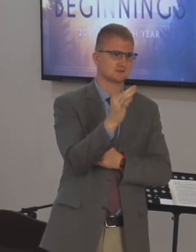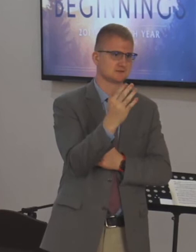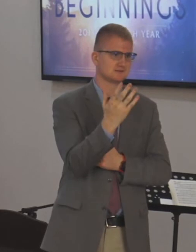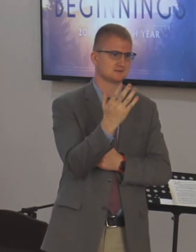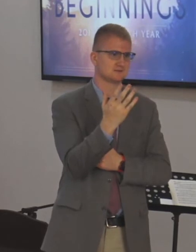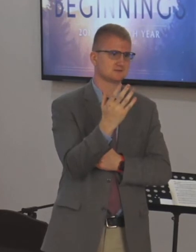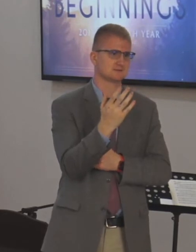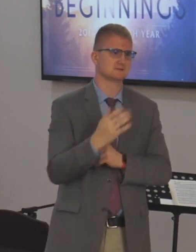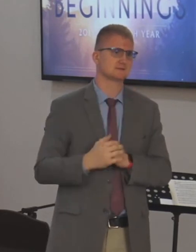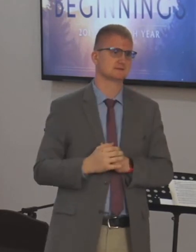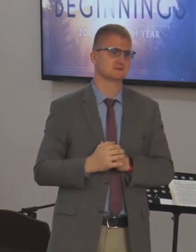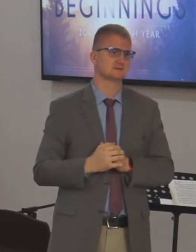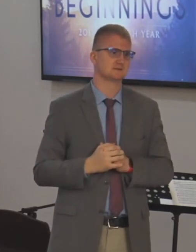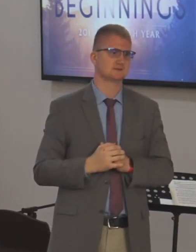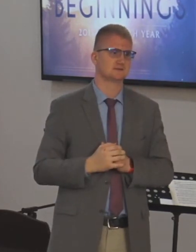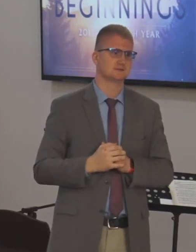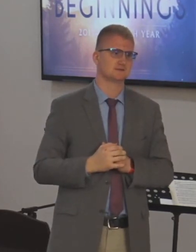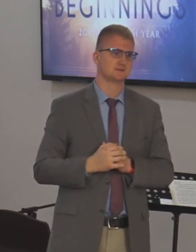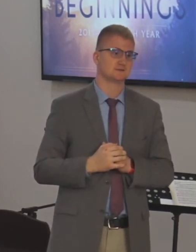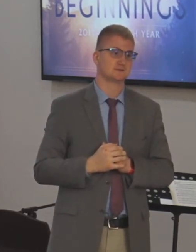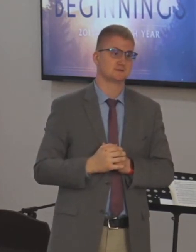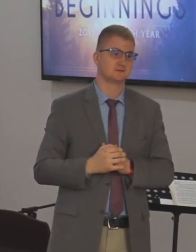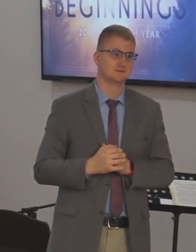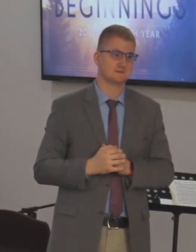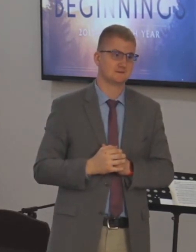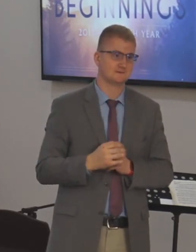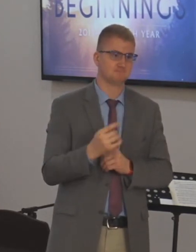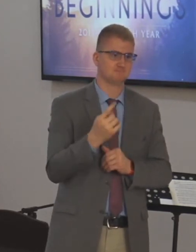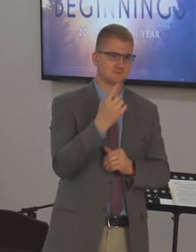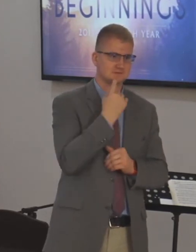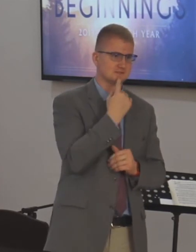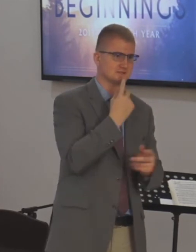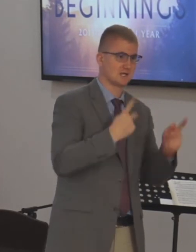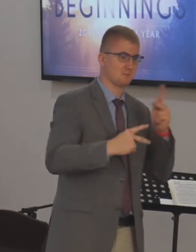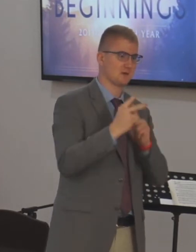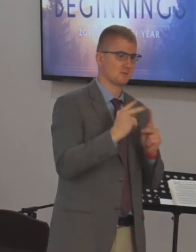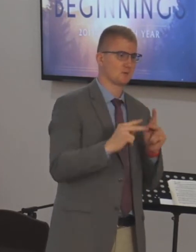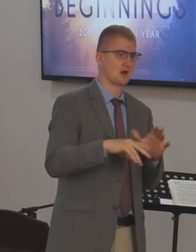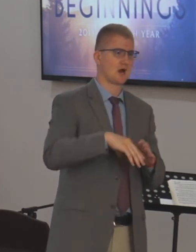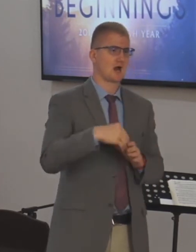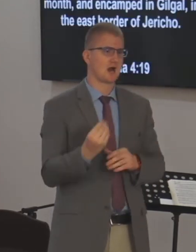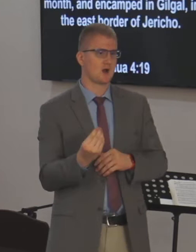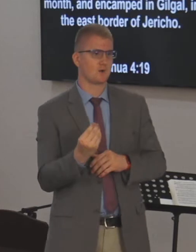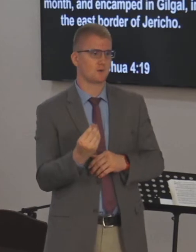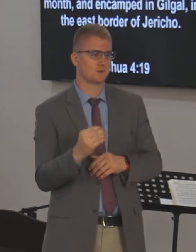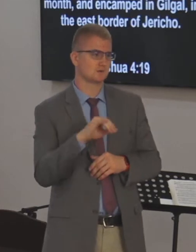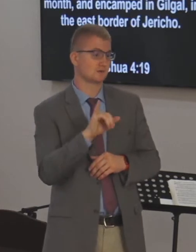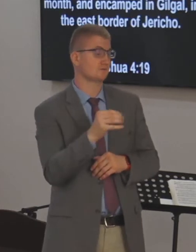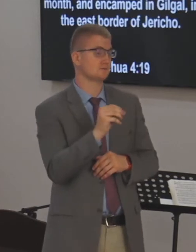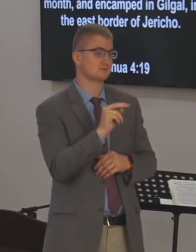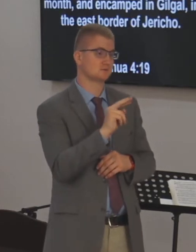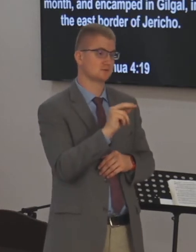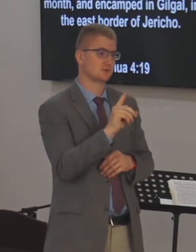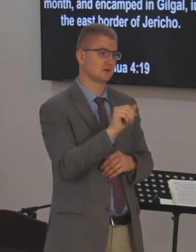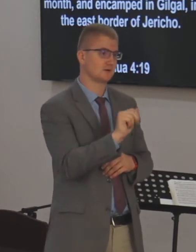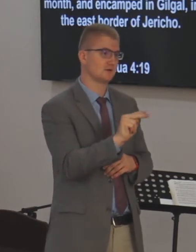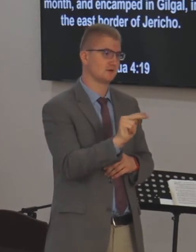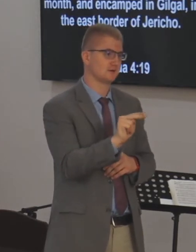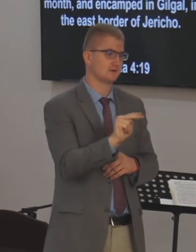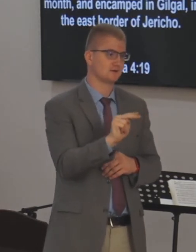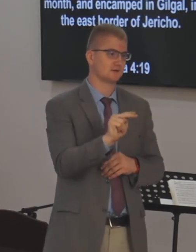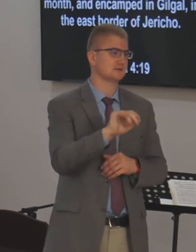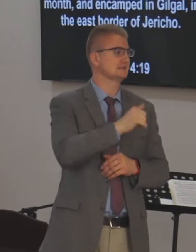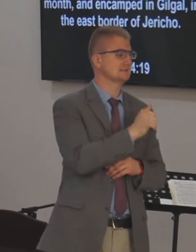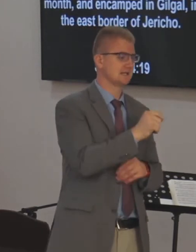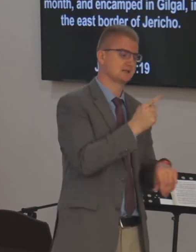The Bible says, and the people came up out of Jordan on the 10th day of the first month. That month is called